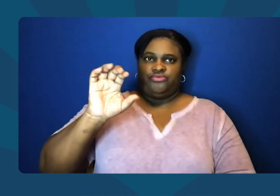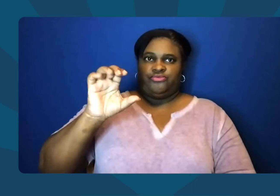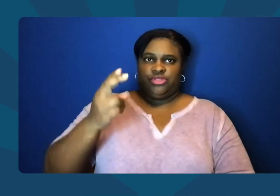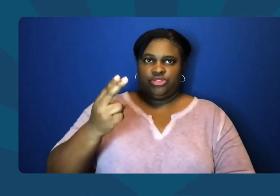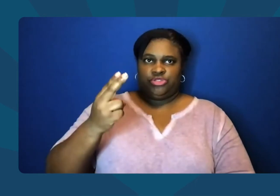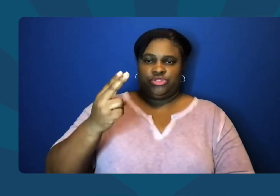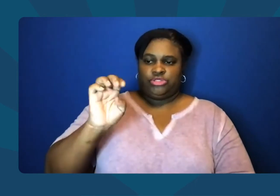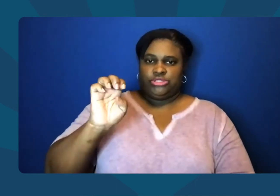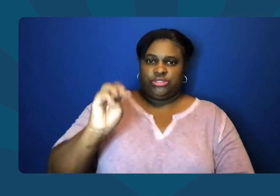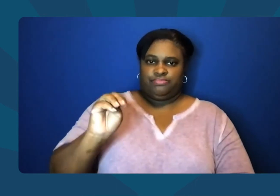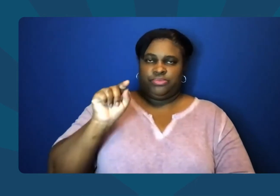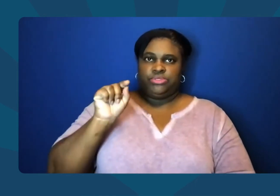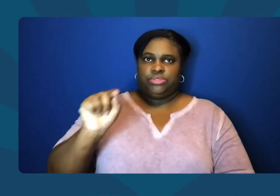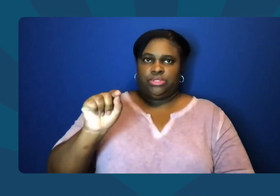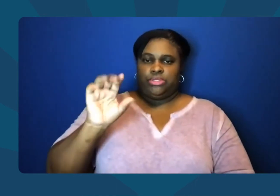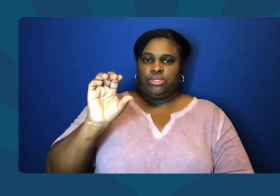Fincham.com.